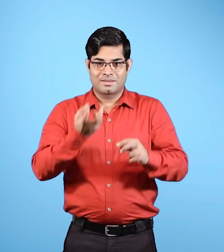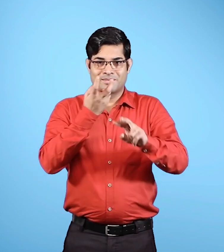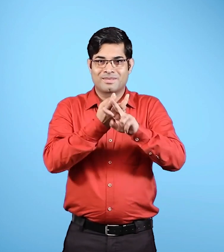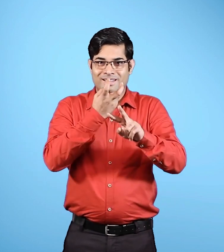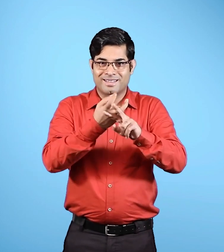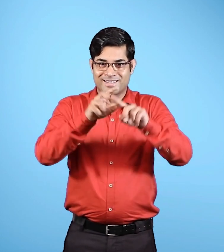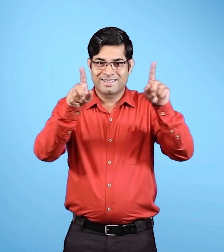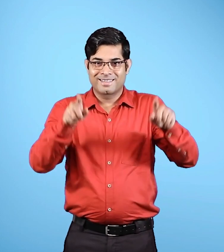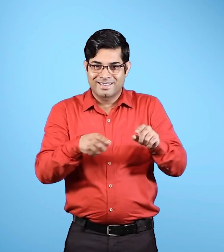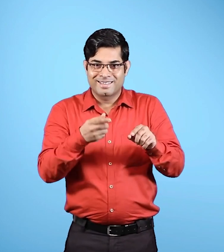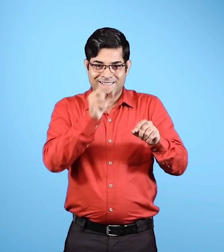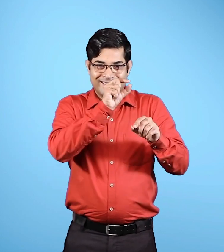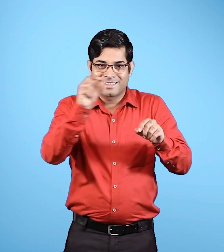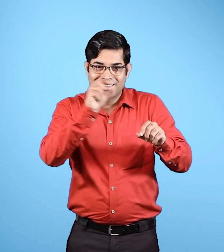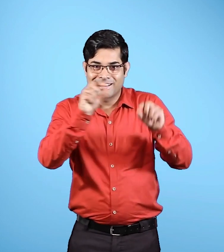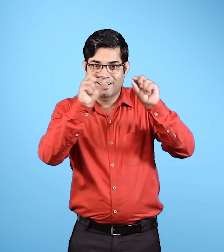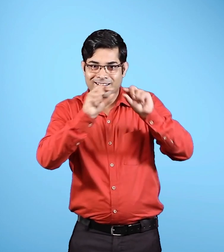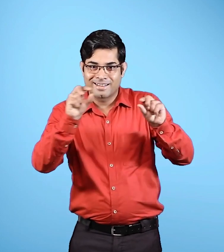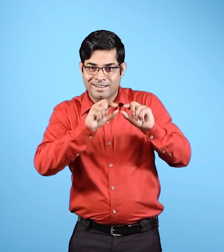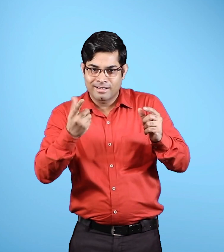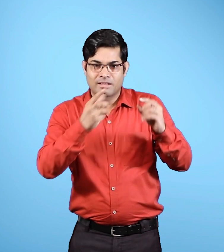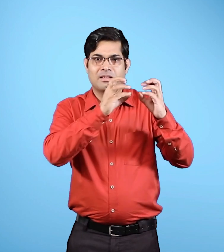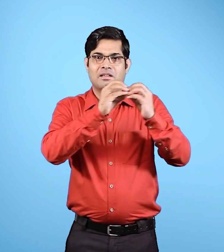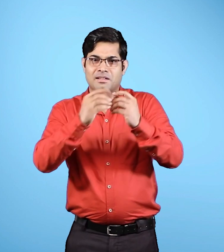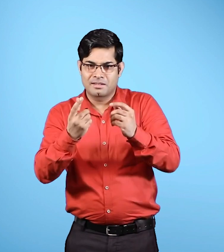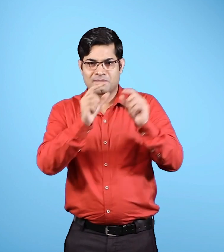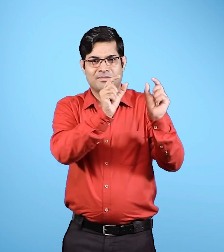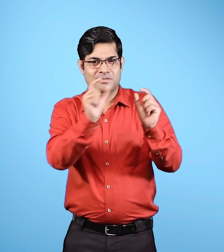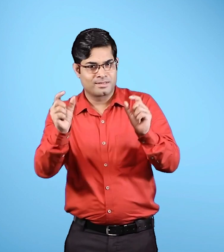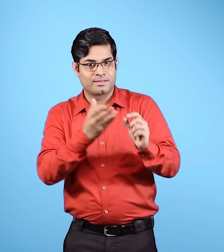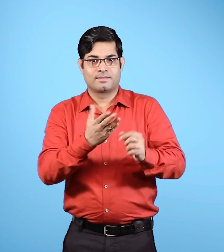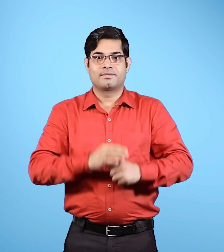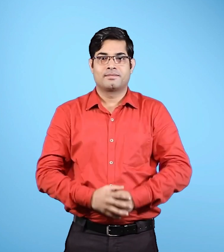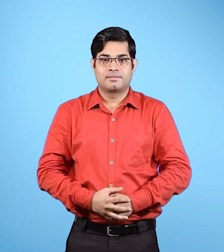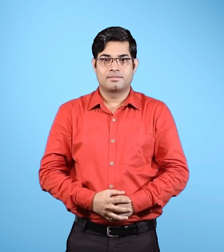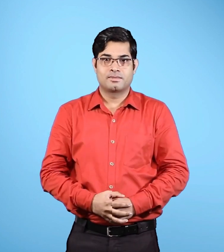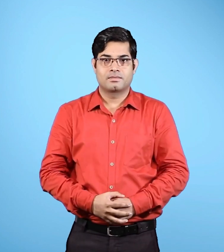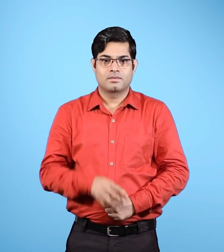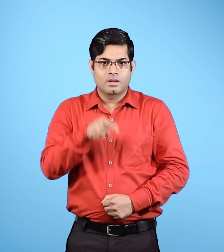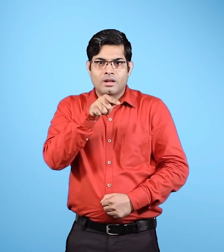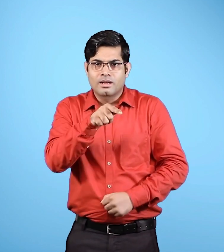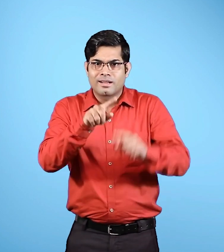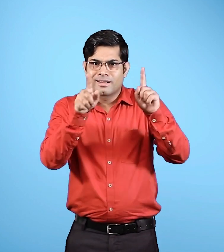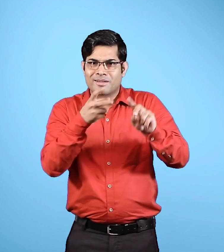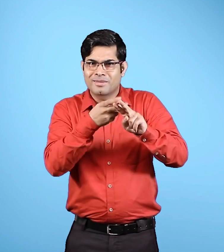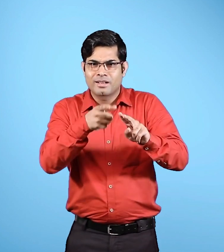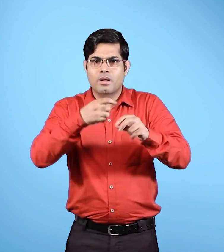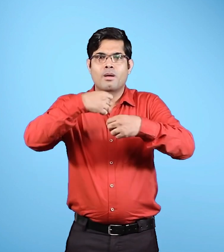we have seen that inscriptions are inscribed on hard surfaces. Many of these were